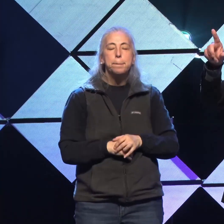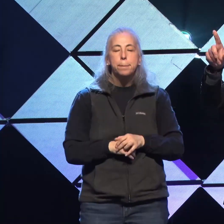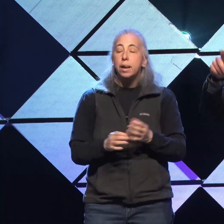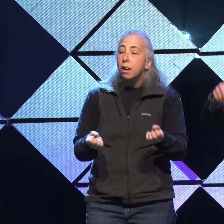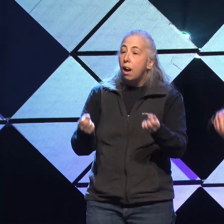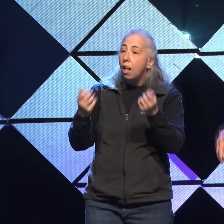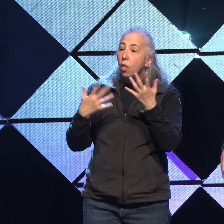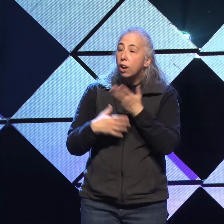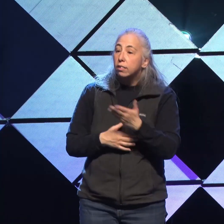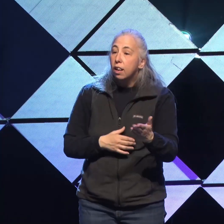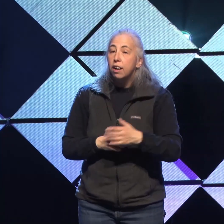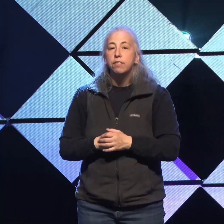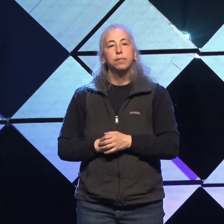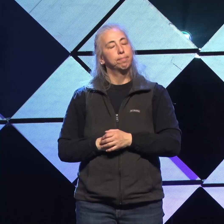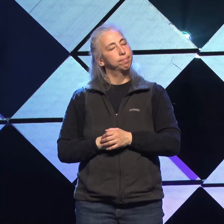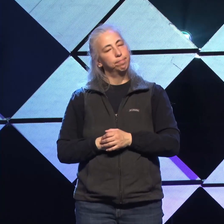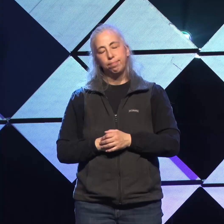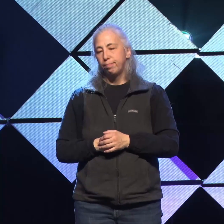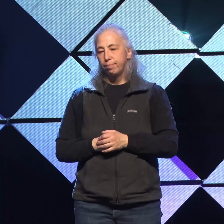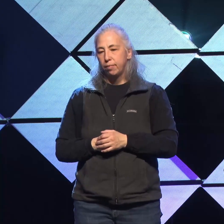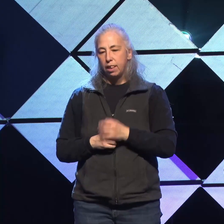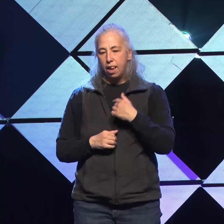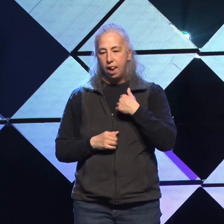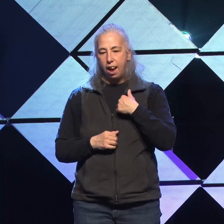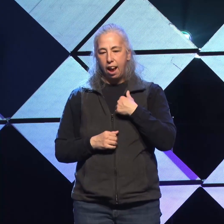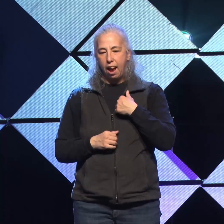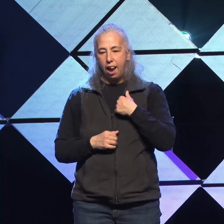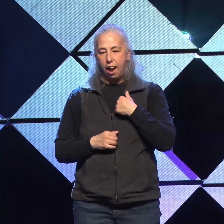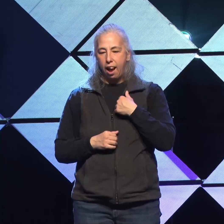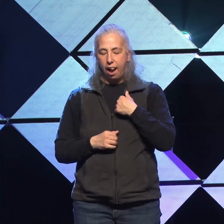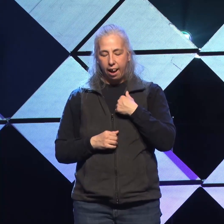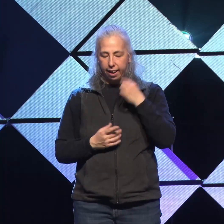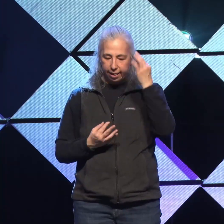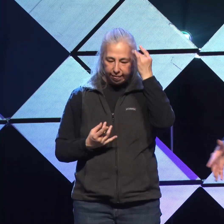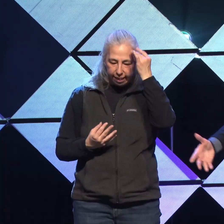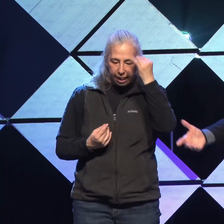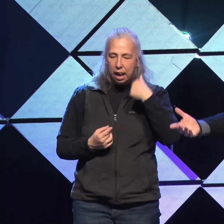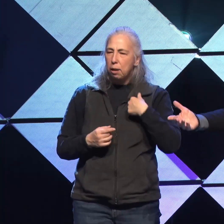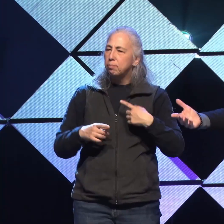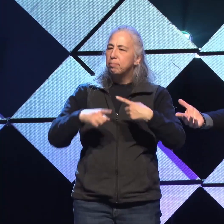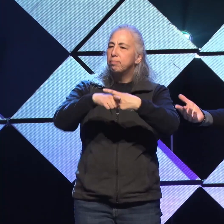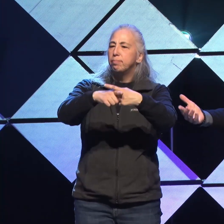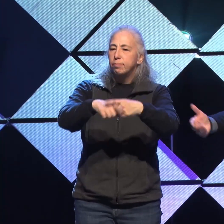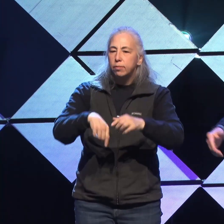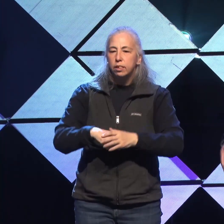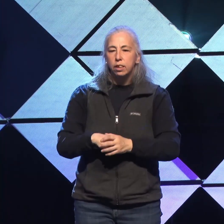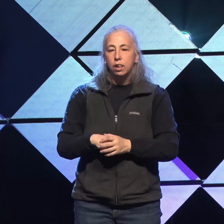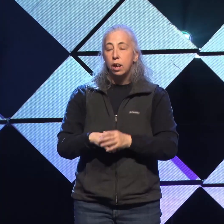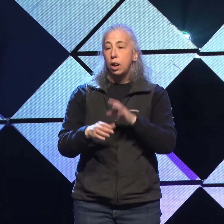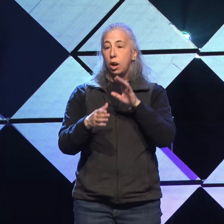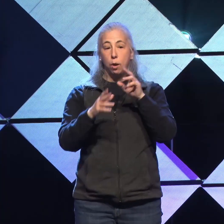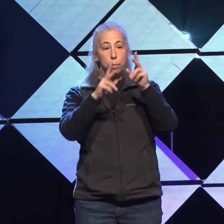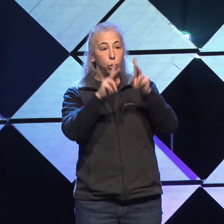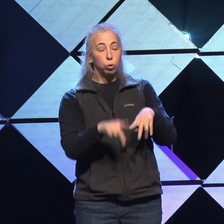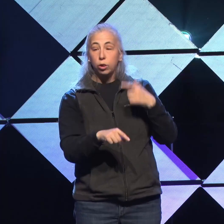I don't think about when I judge someone. A lot of things. I don't think about the person I'm